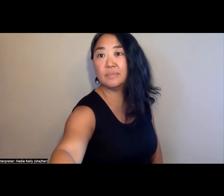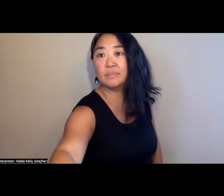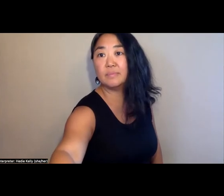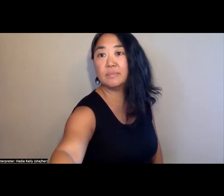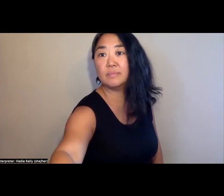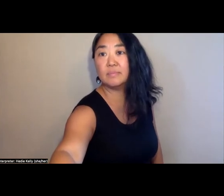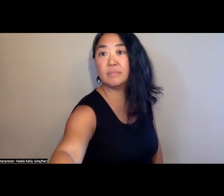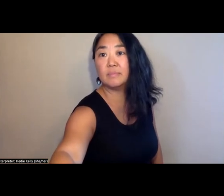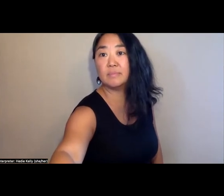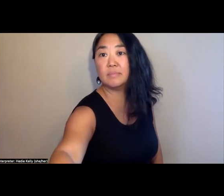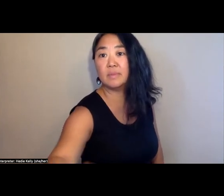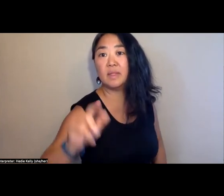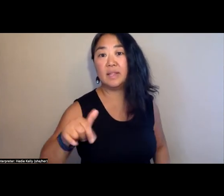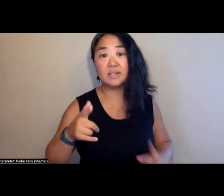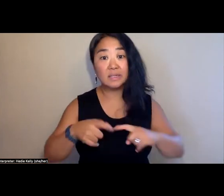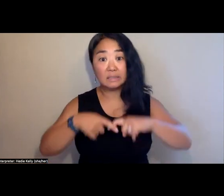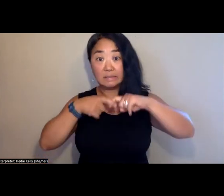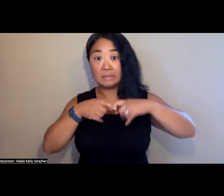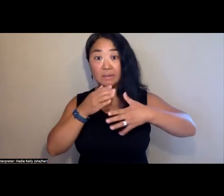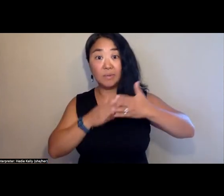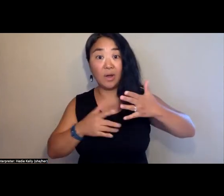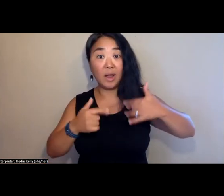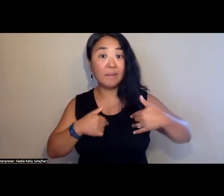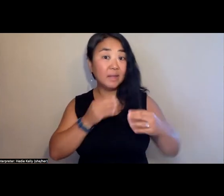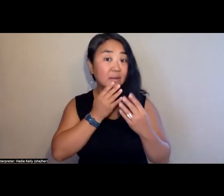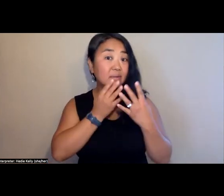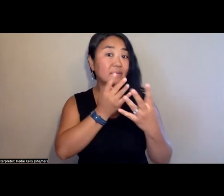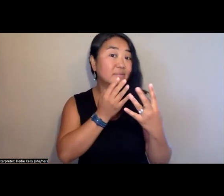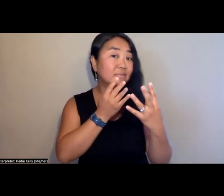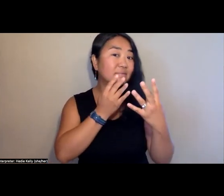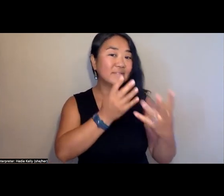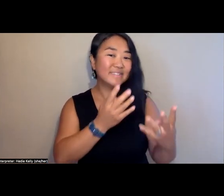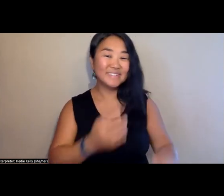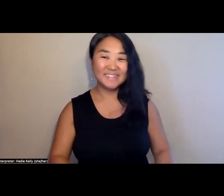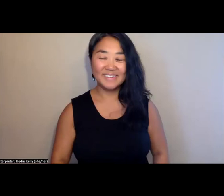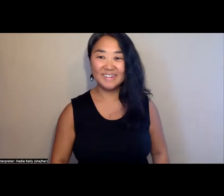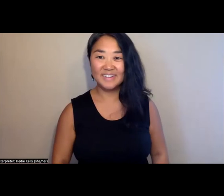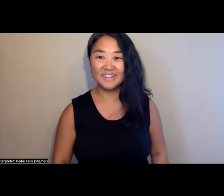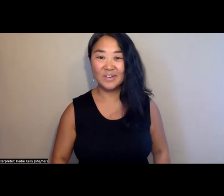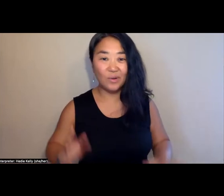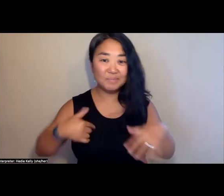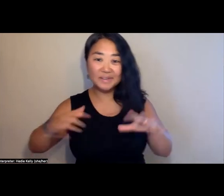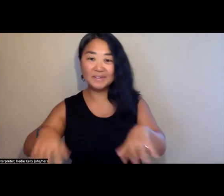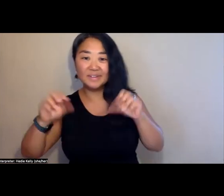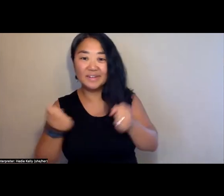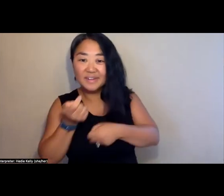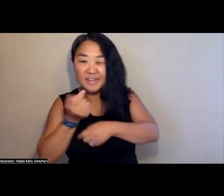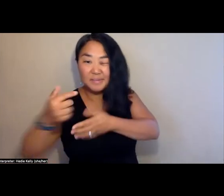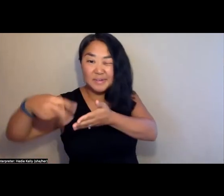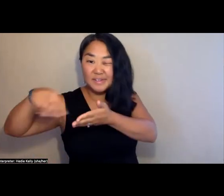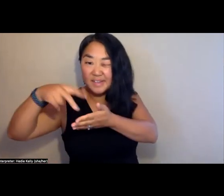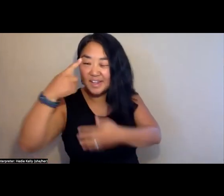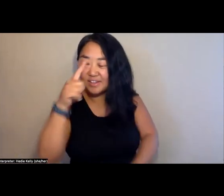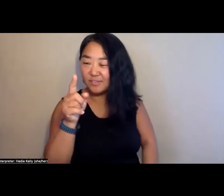And this is the awkward part of stalling, where I sing you a little song or do a little dance for another 17